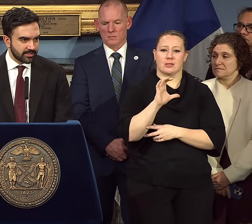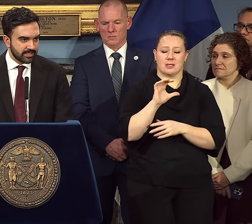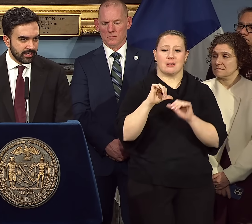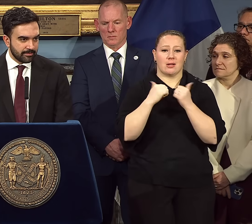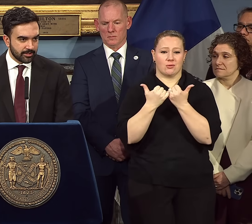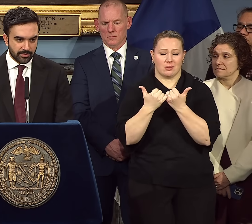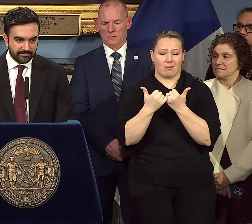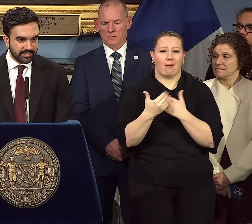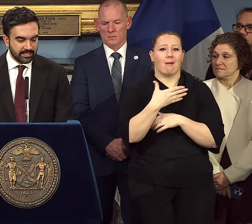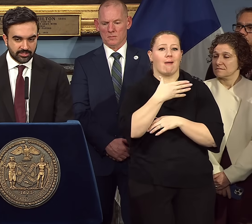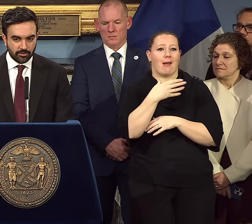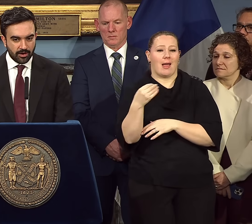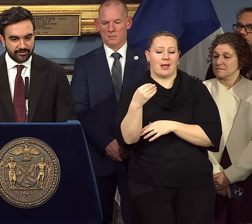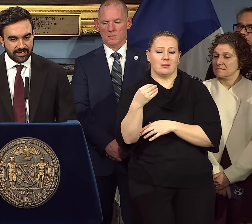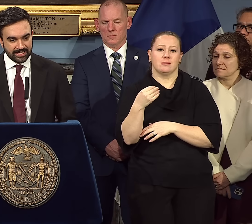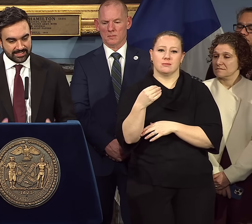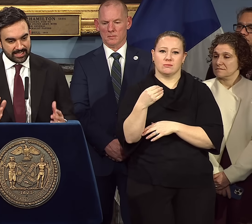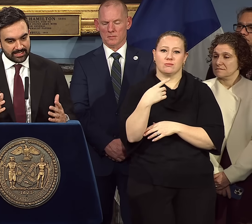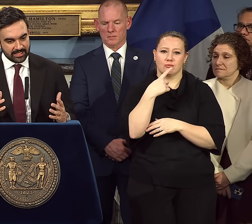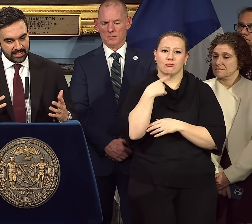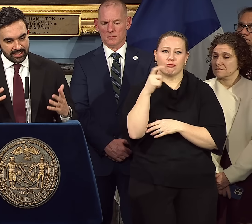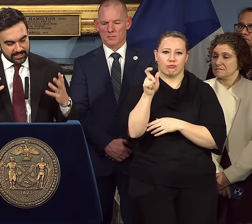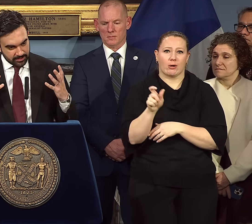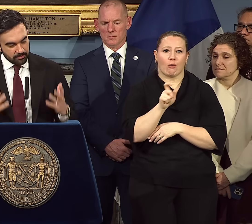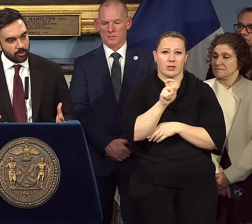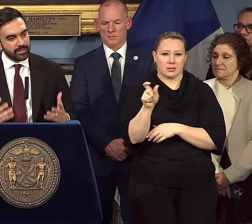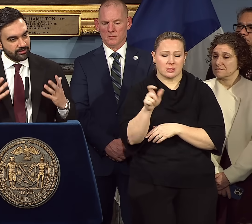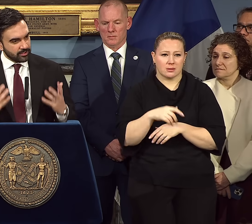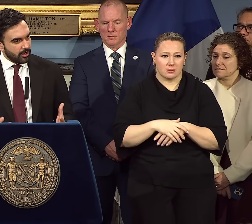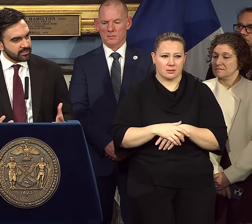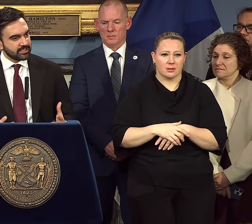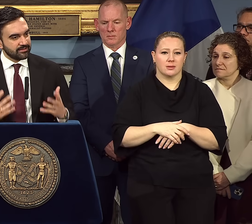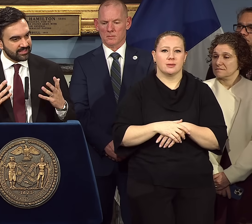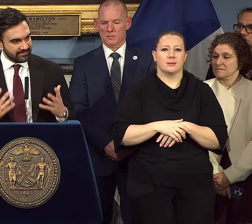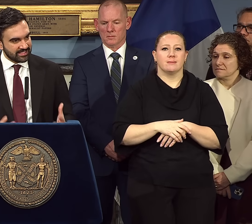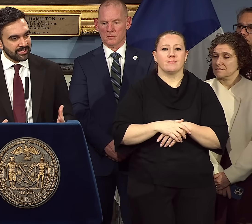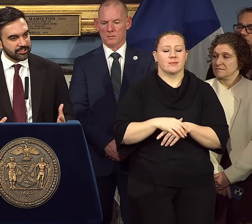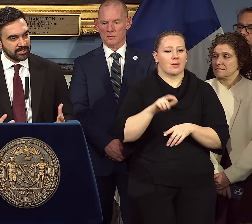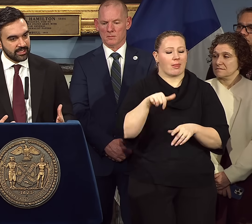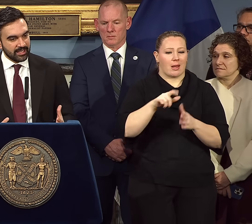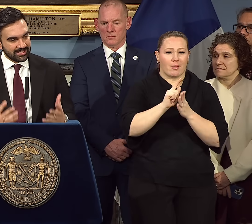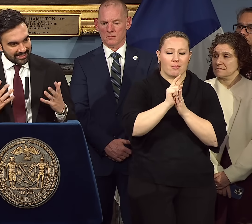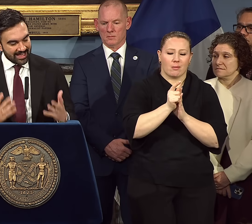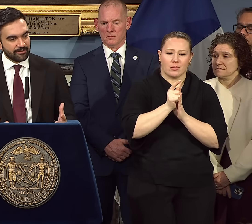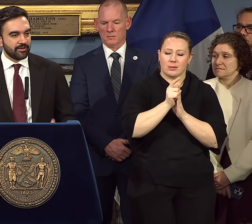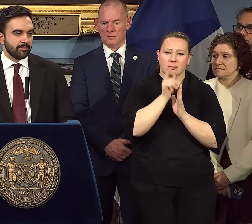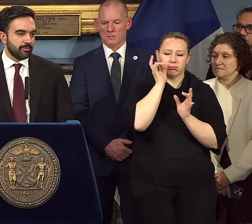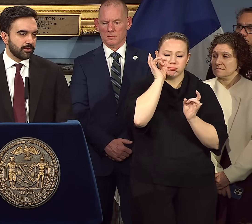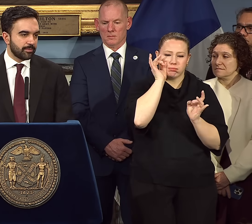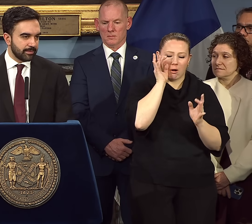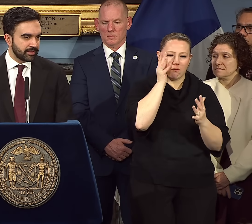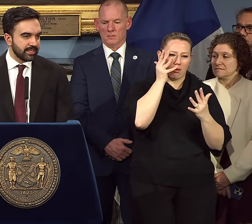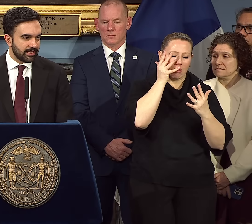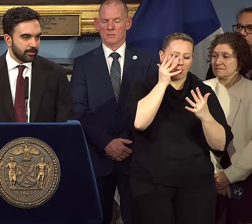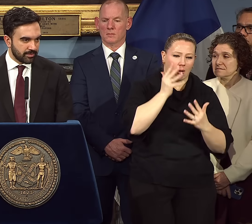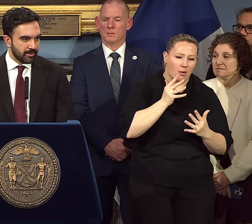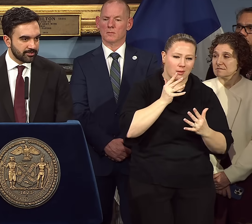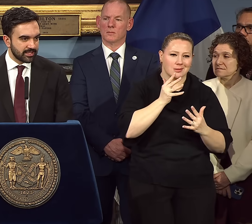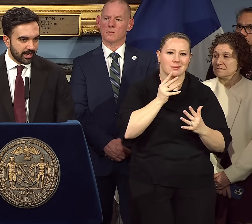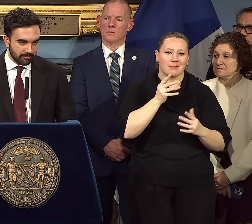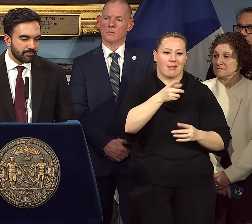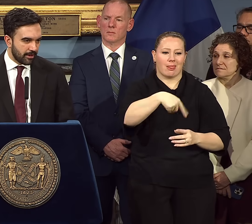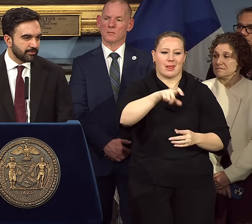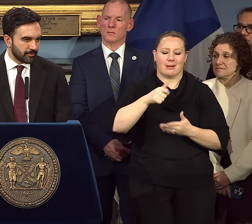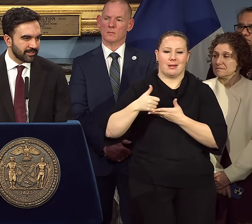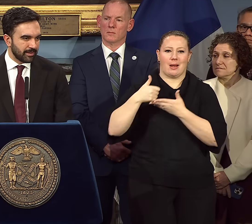Red Cross. Because what I've seen so often is that it is in a moment of loss, of devastation, and it's at that very moment where people need help the